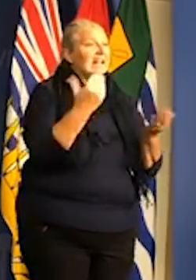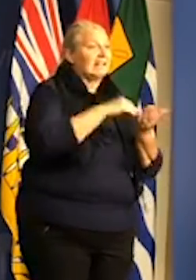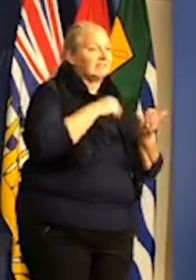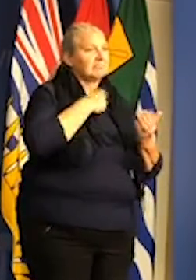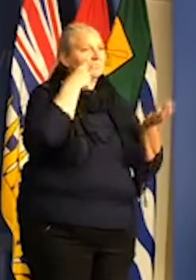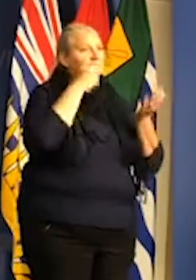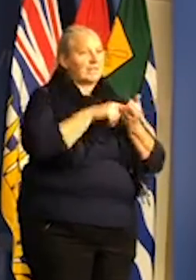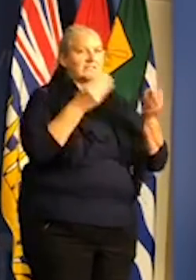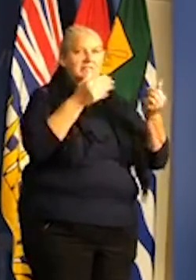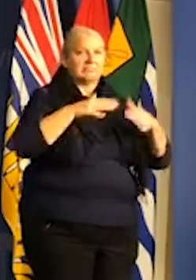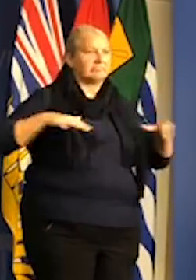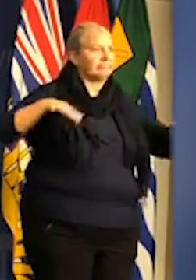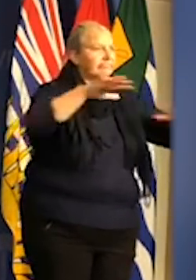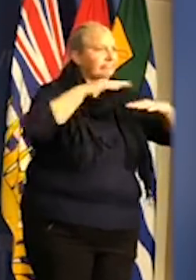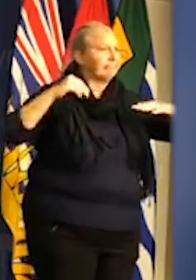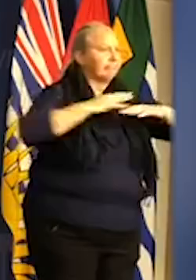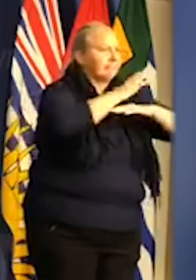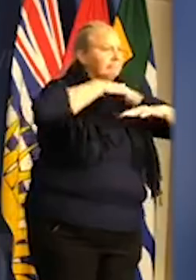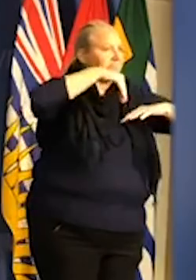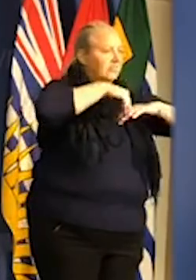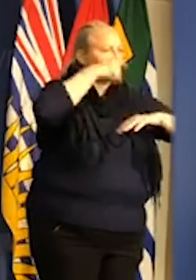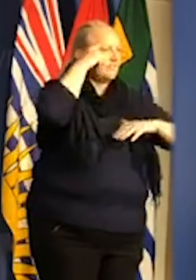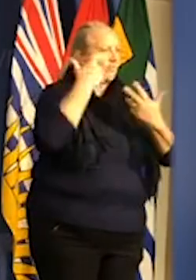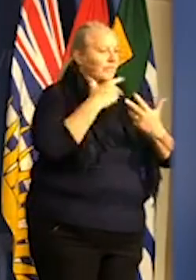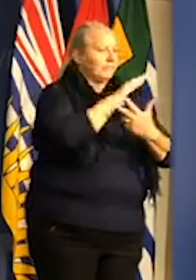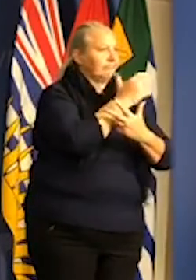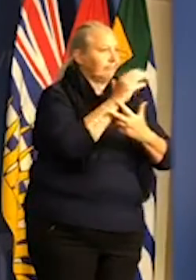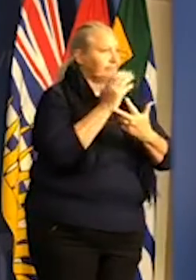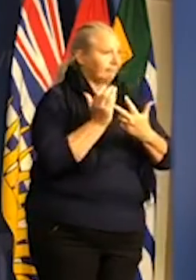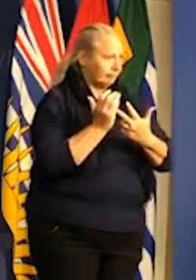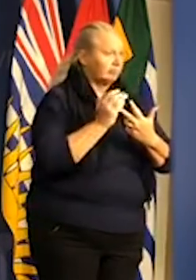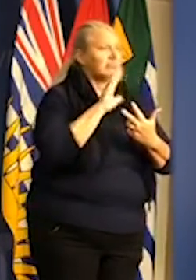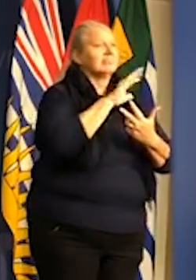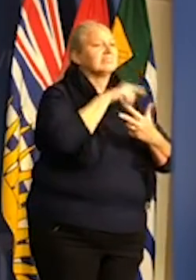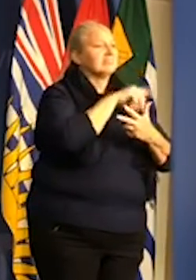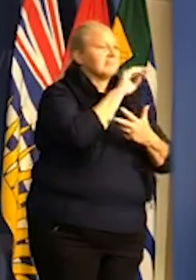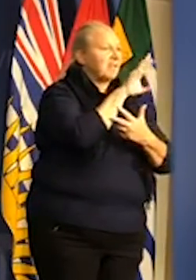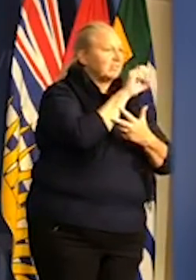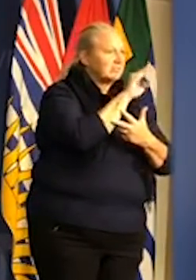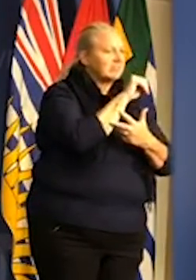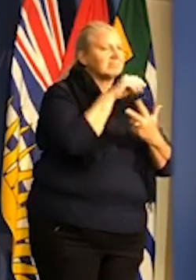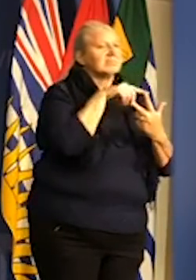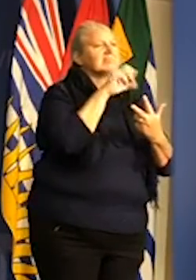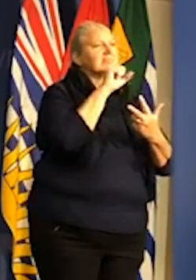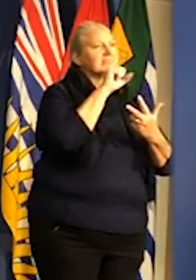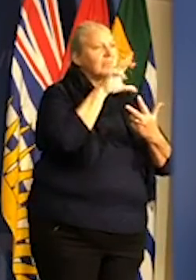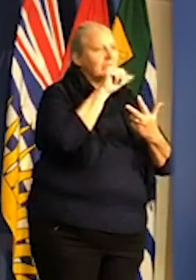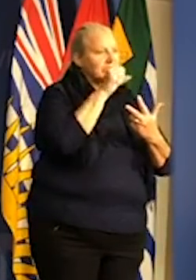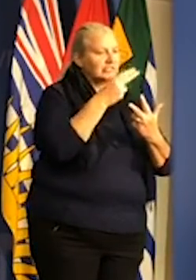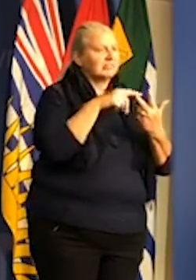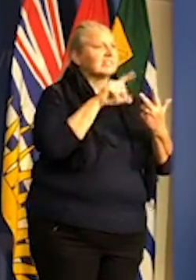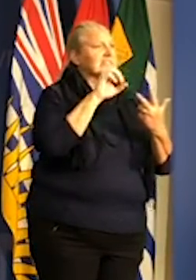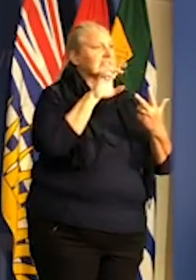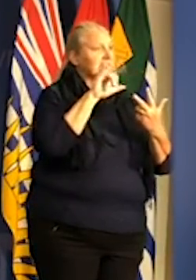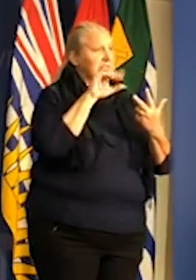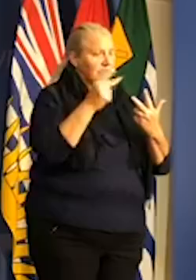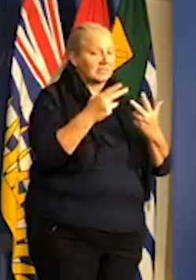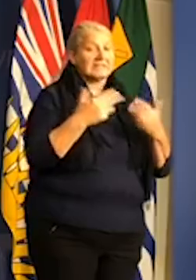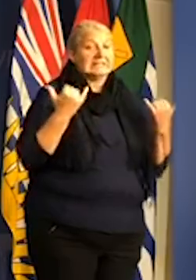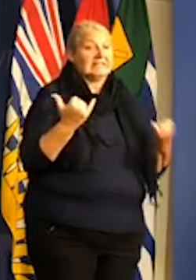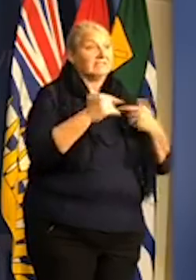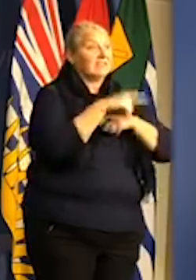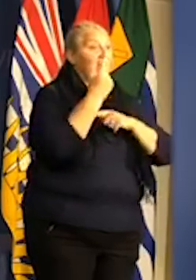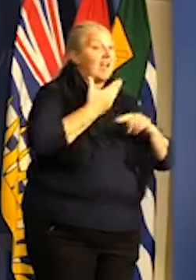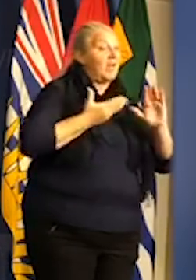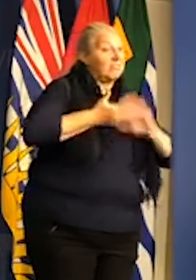traditional territories of Musqueam, Squamish, and Tsleil-Waututh. Today, we are announcing some changes, both in operations and public measures